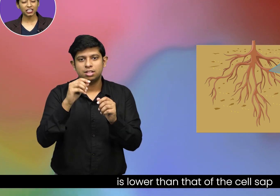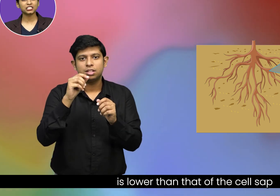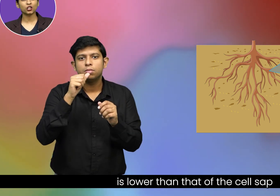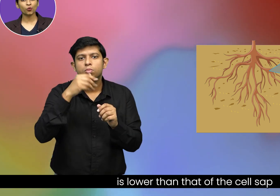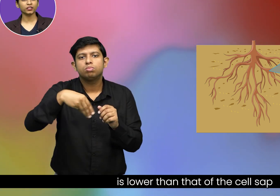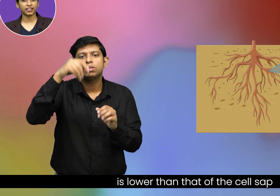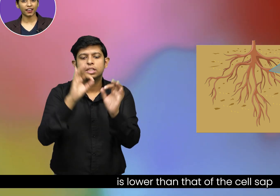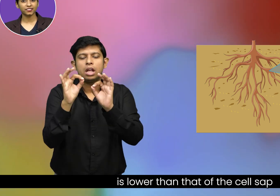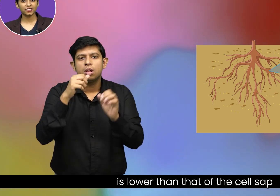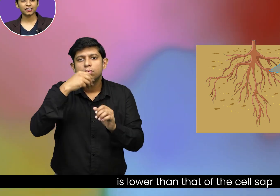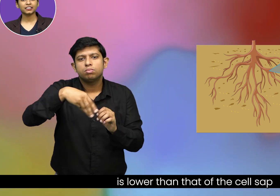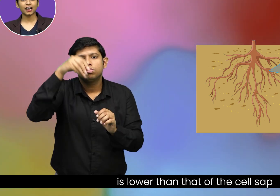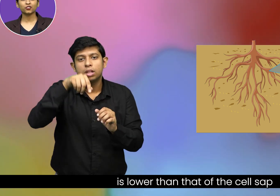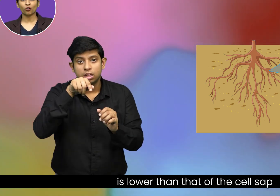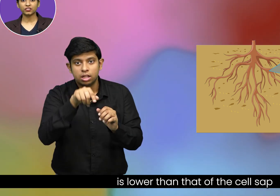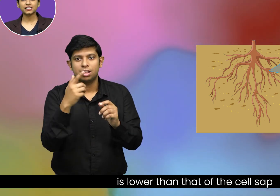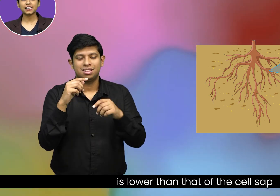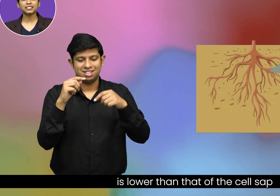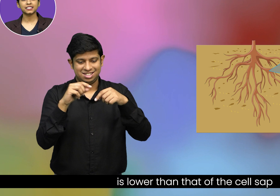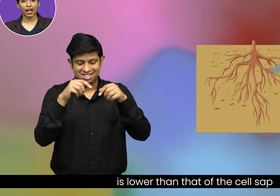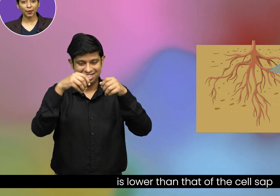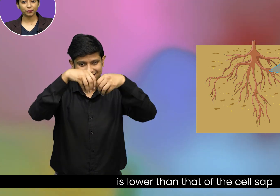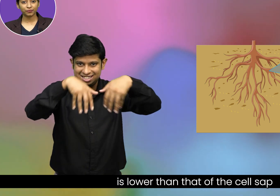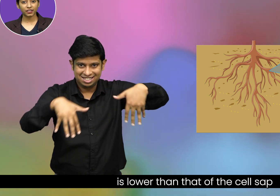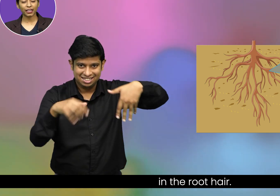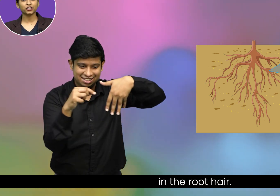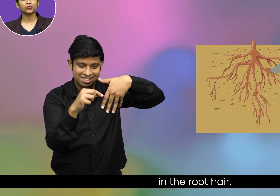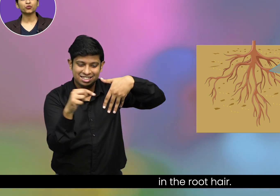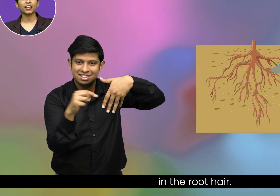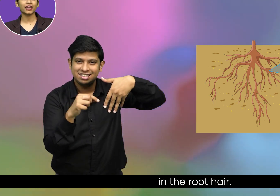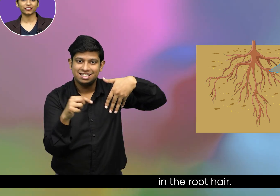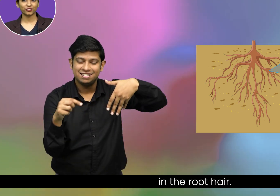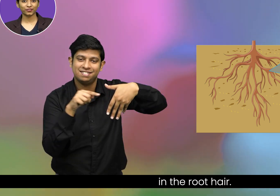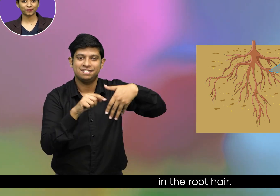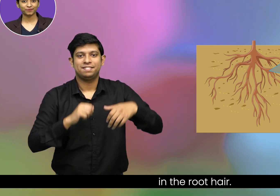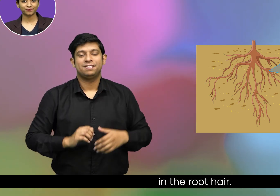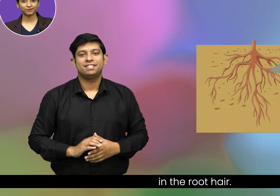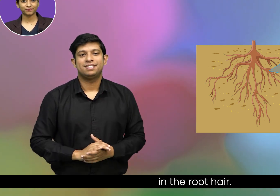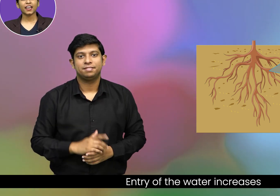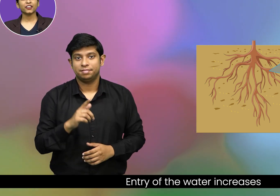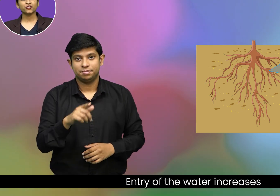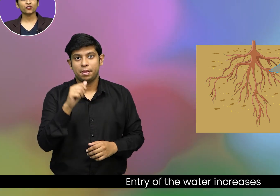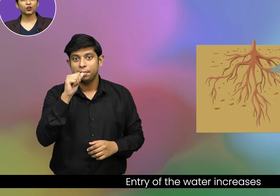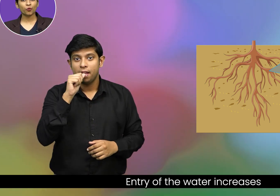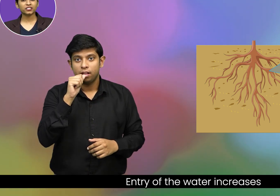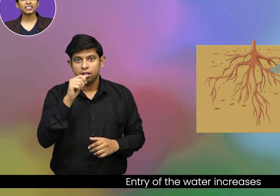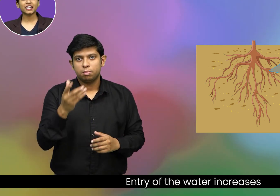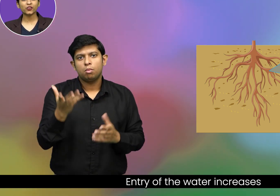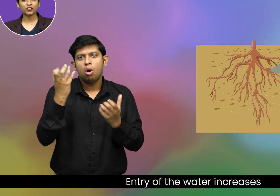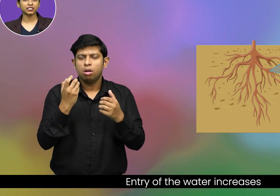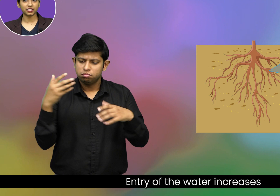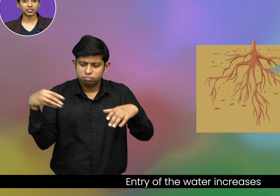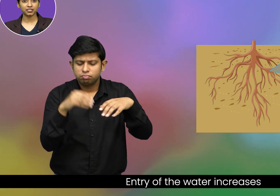concentration is lower than that of the cell sap in the root hair. Entry of the